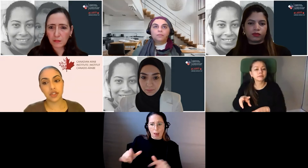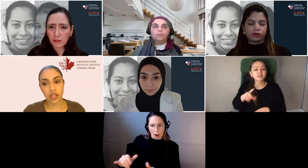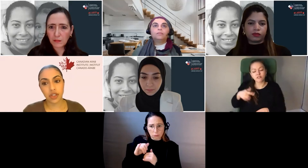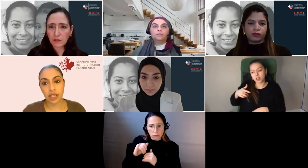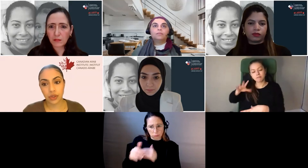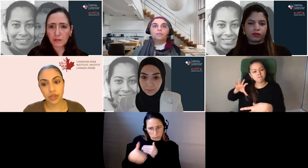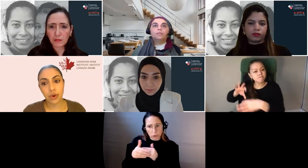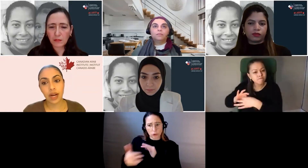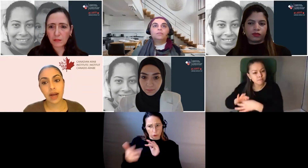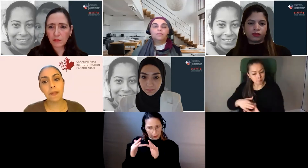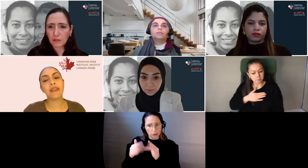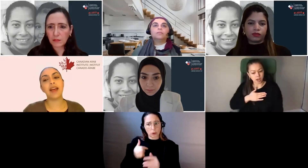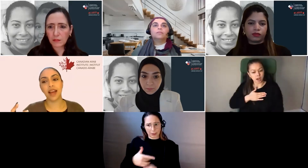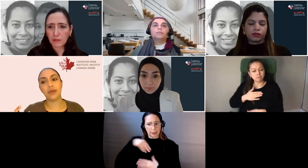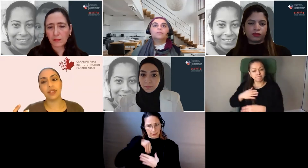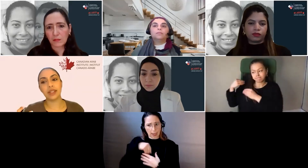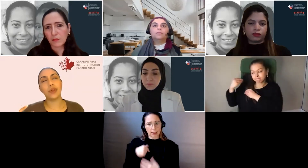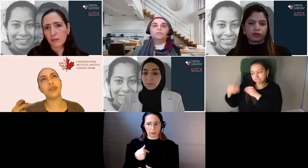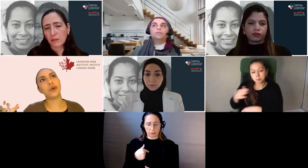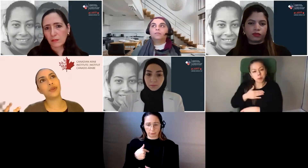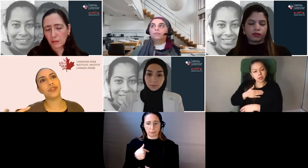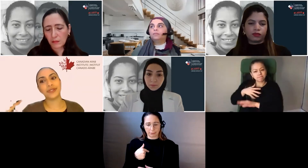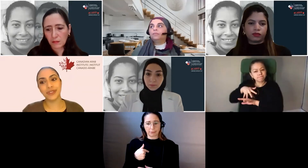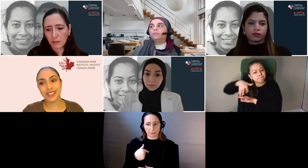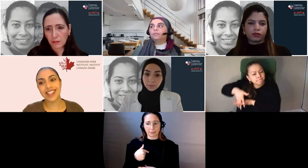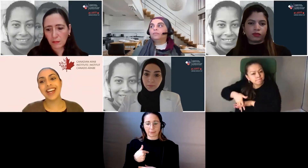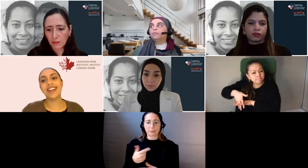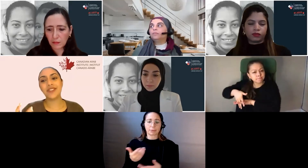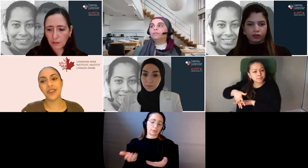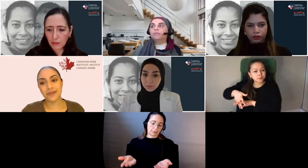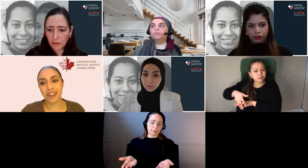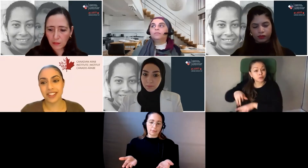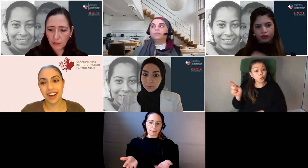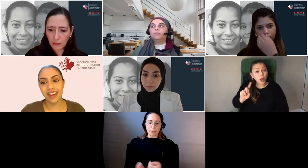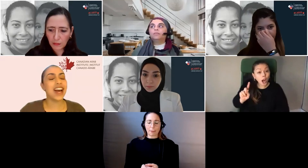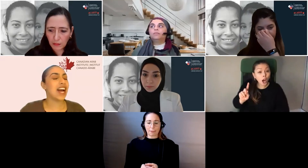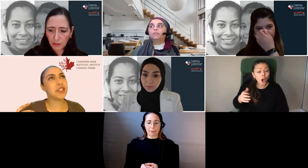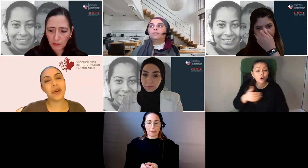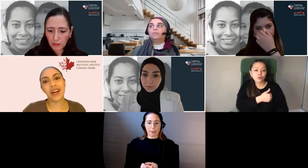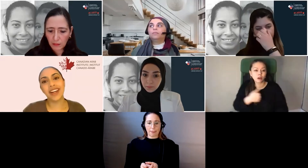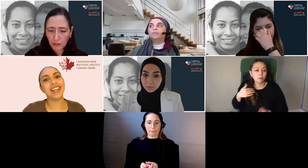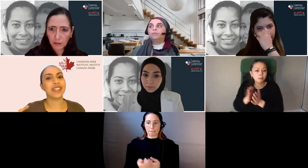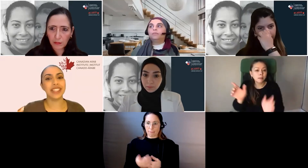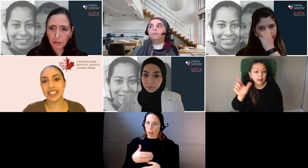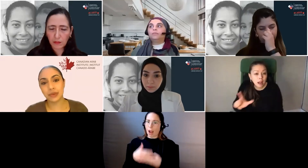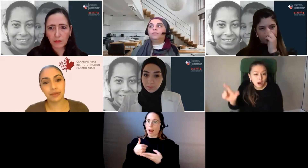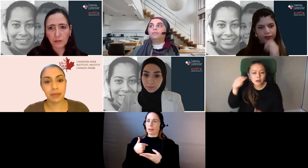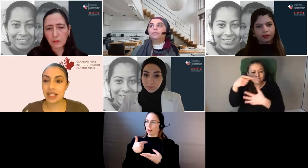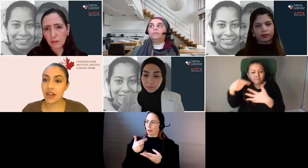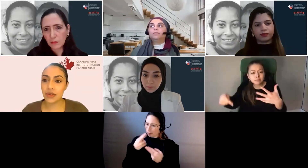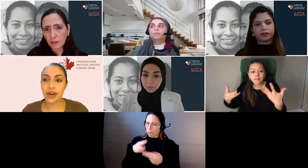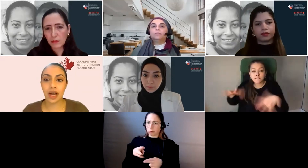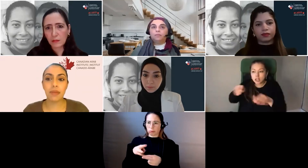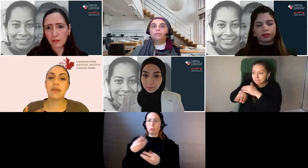TDSB's International Languages Program. And that really, when you know your roots and you know your mother tongue, I swear it really did improve my